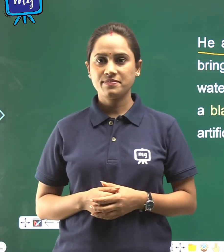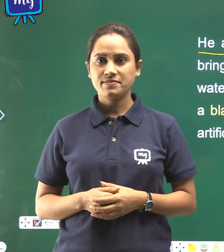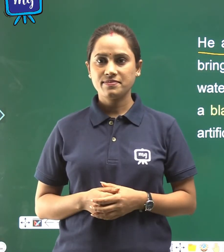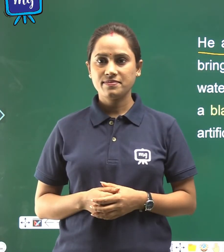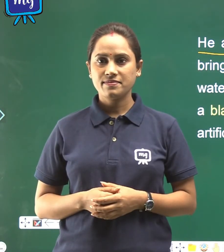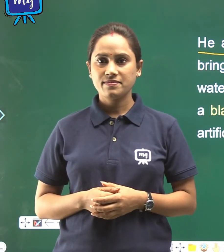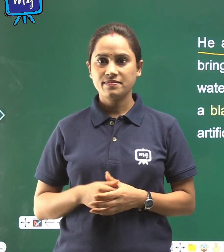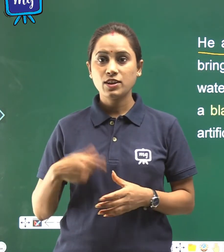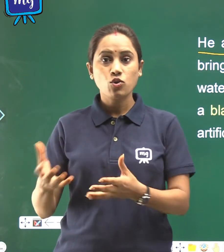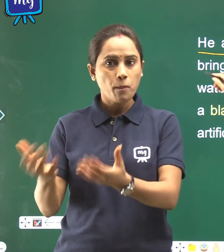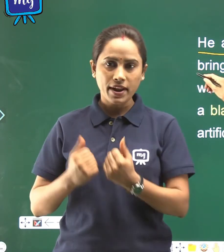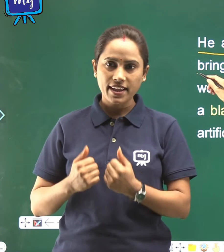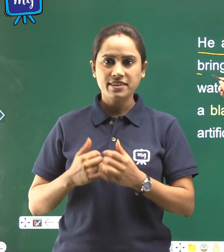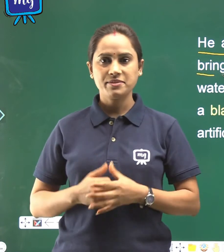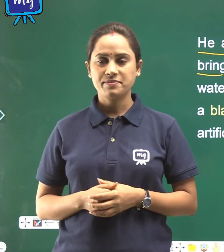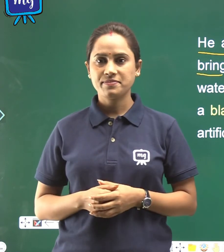to bring